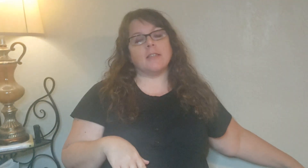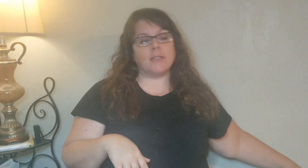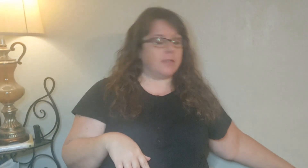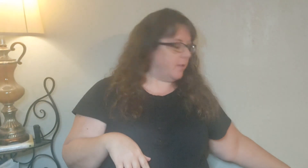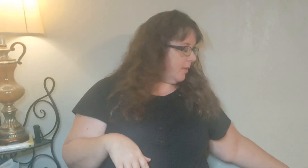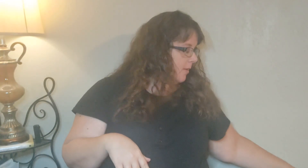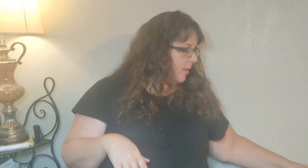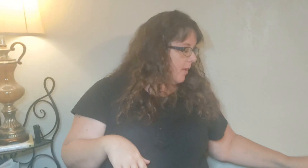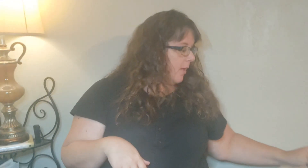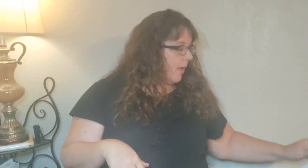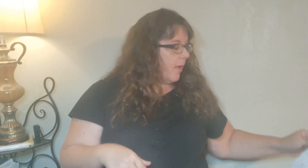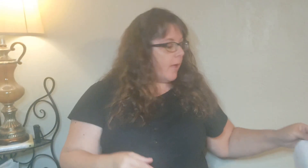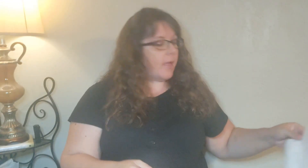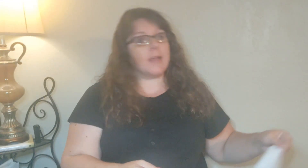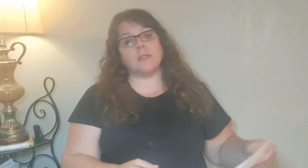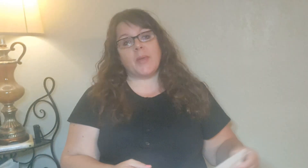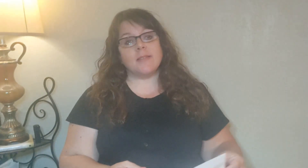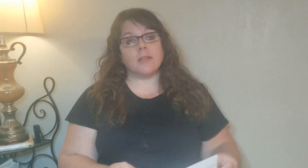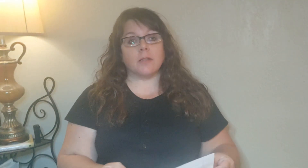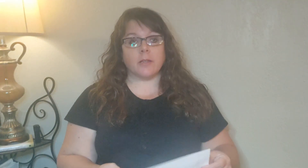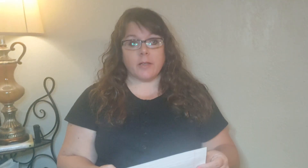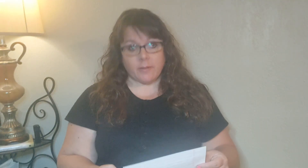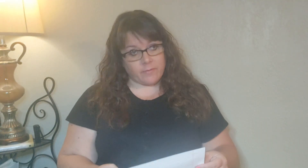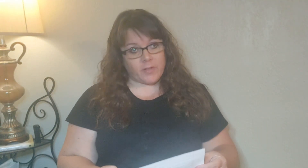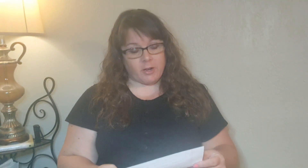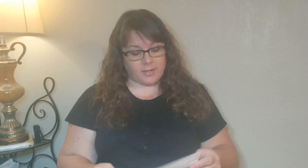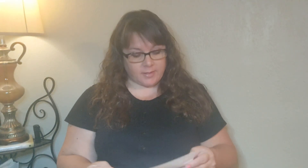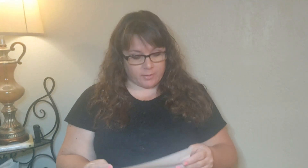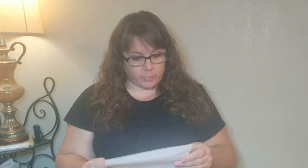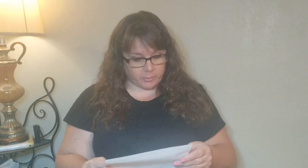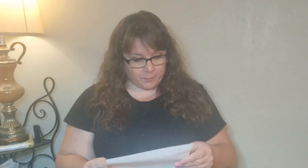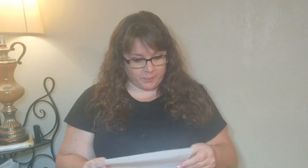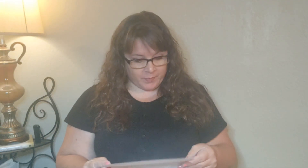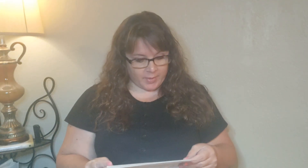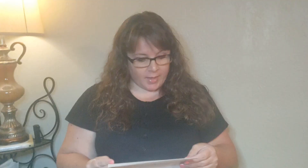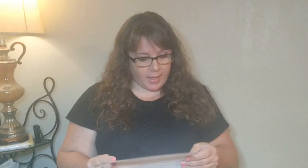And it's basically very simple.